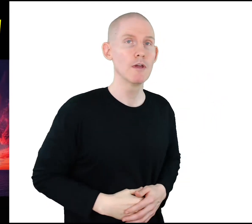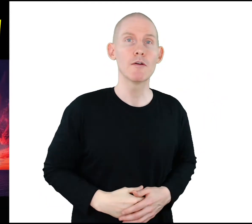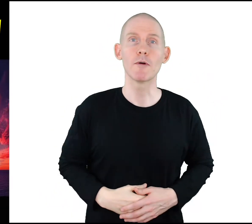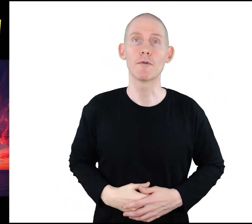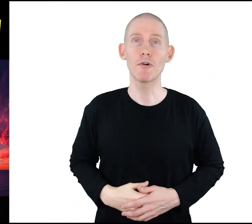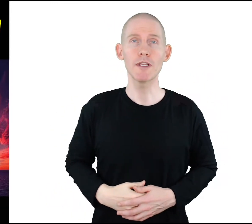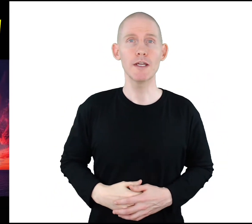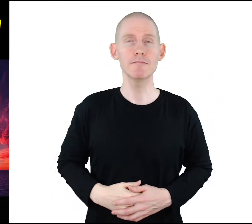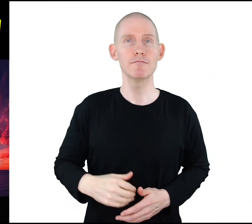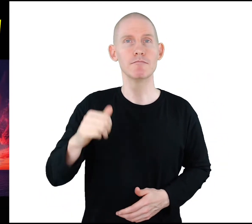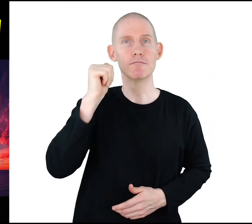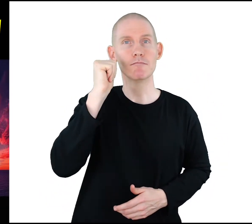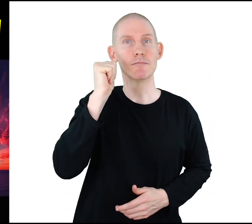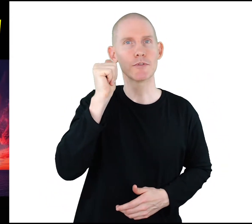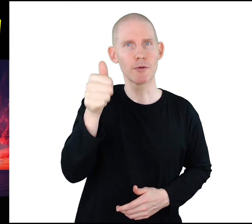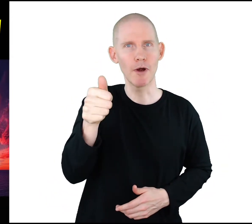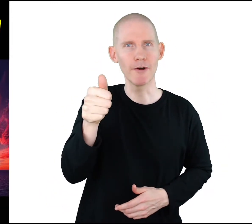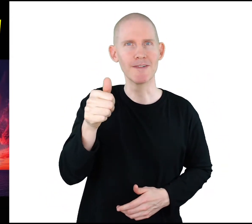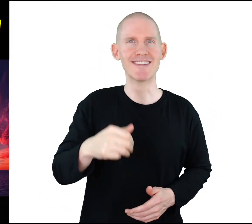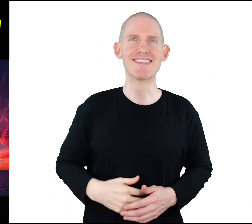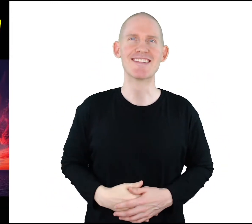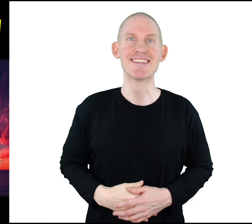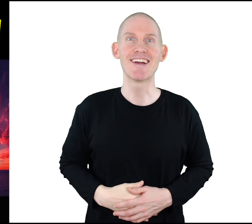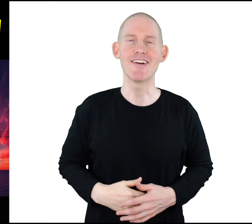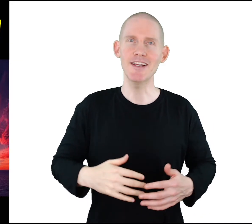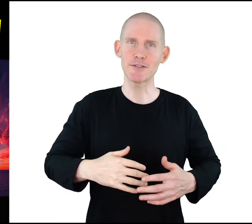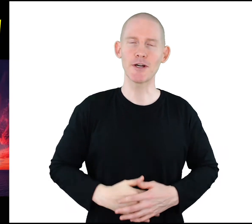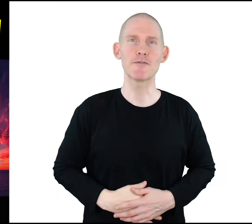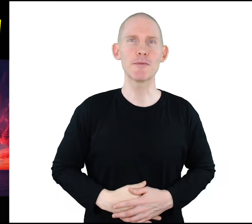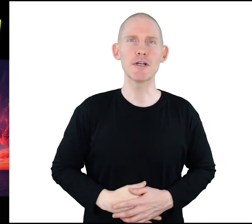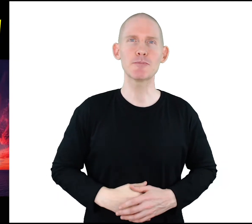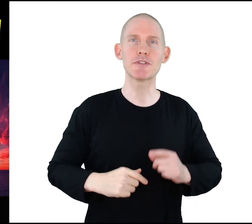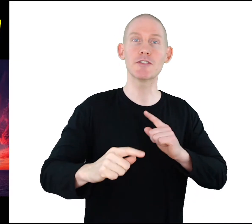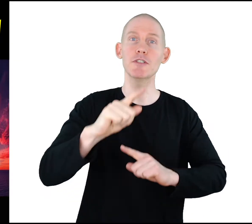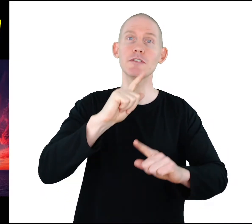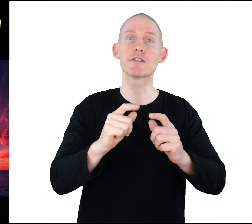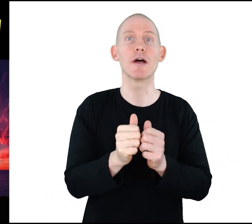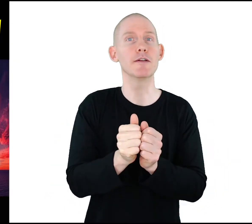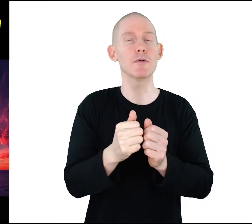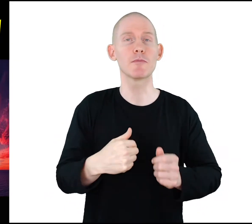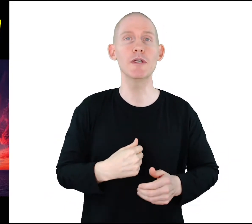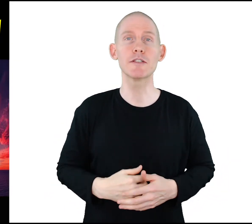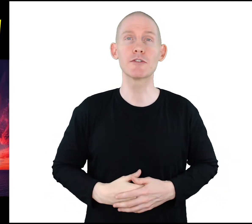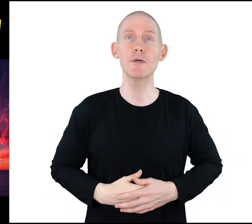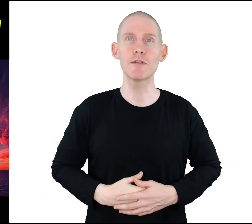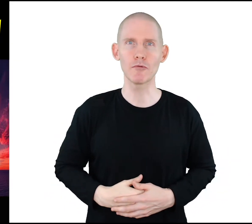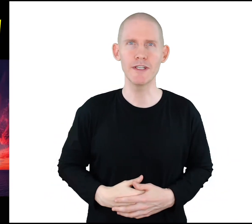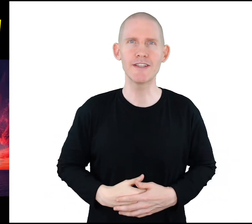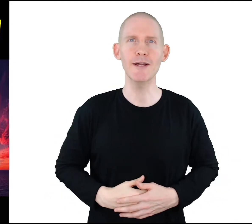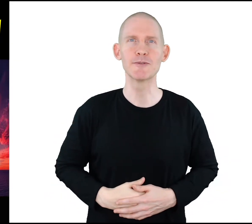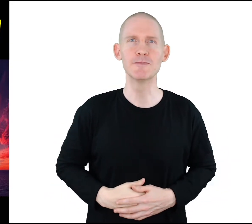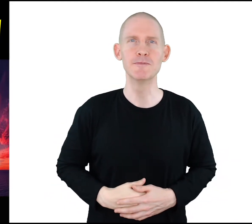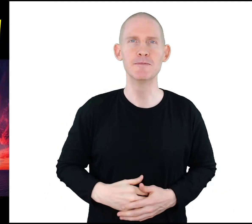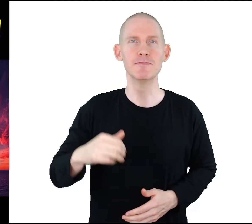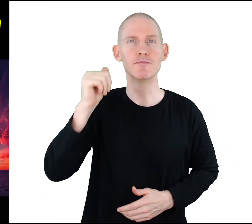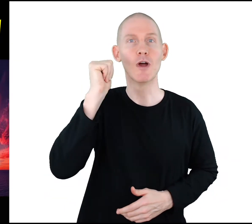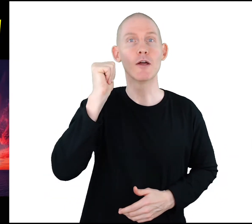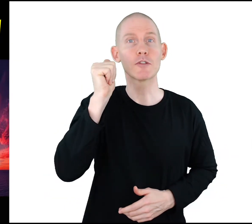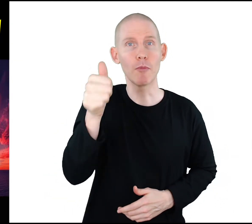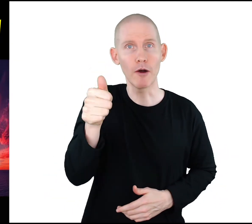From the front again. Tomorrow. All right, starting from the rest position, sign with me. Let's do it 3 times. Tomorrow.